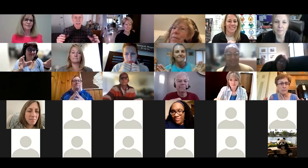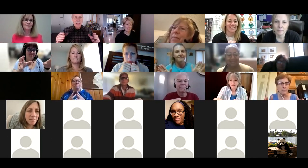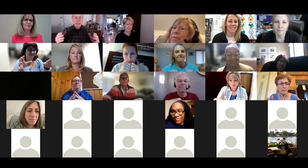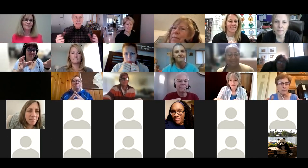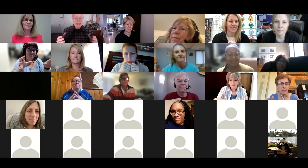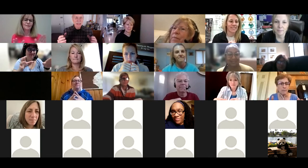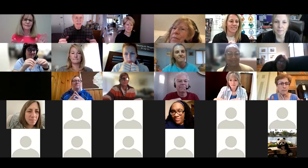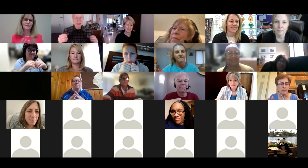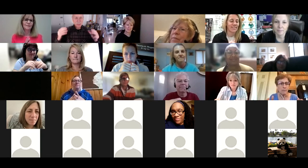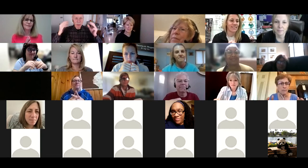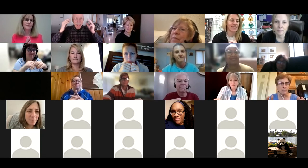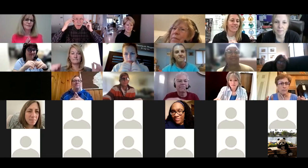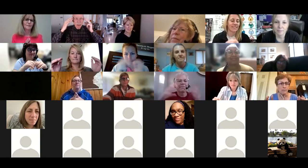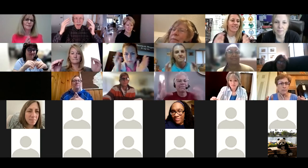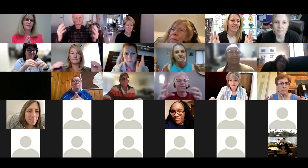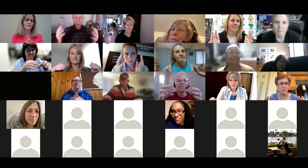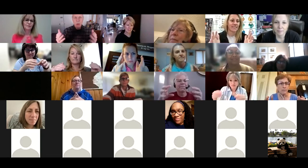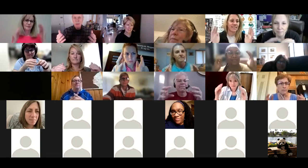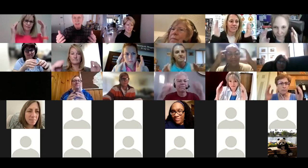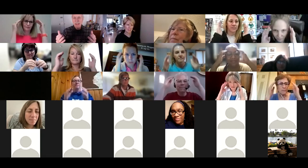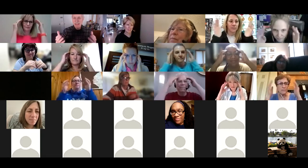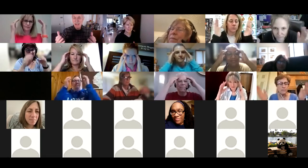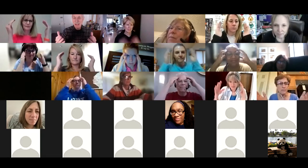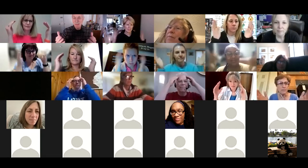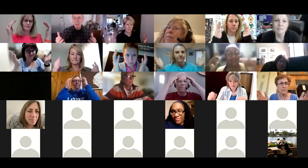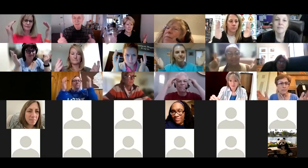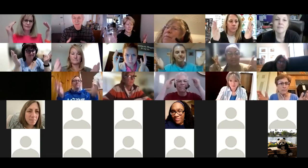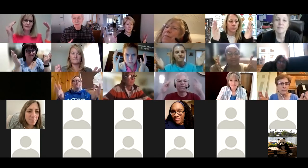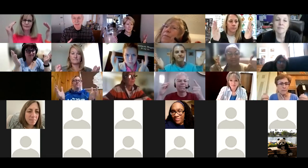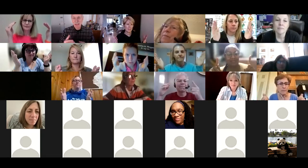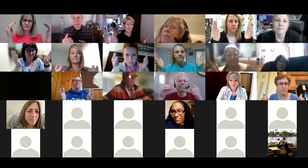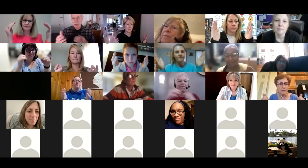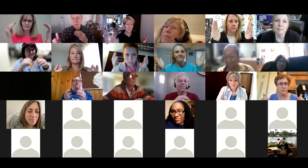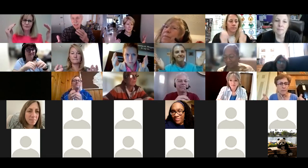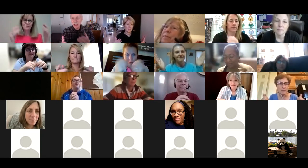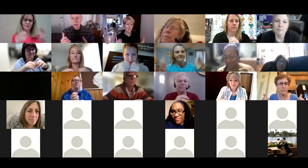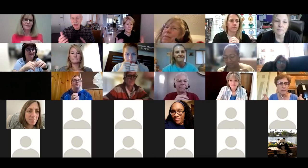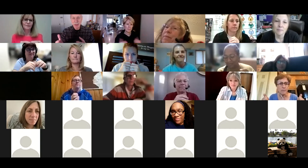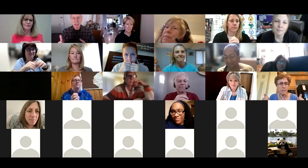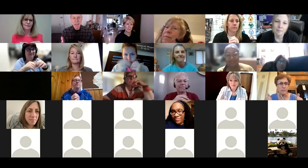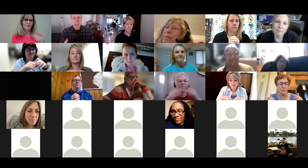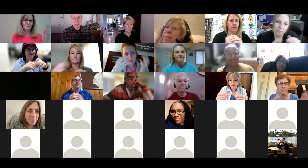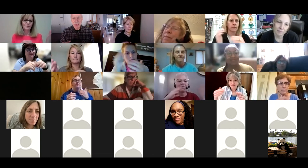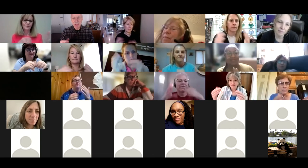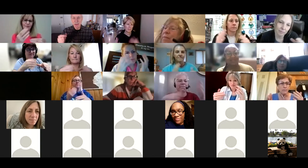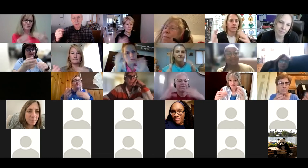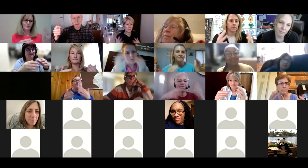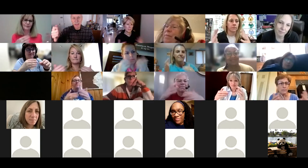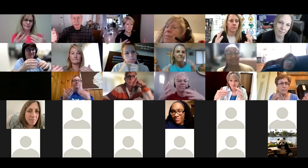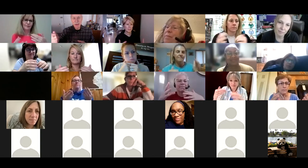It says that the brain only learns one thing at a time. If I'm teaching you how to play tennis, I don't give you a tennis